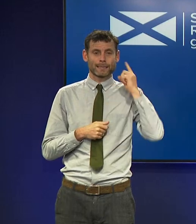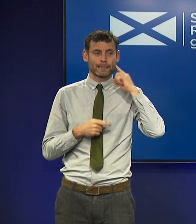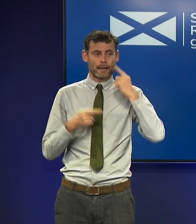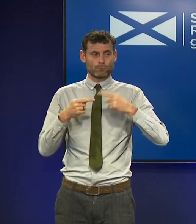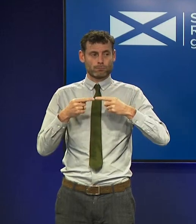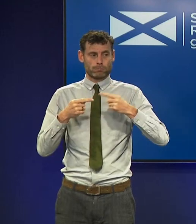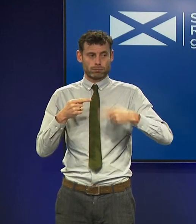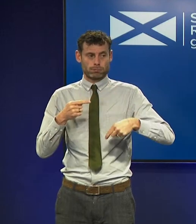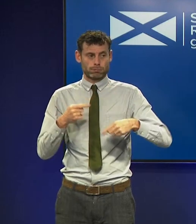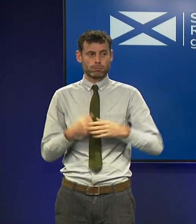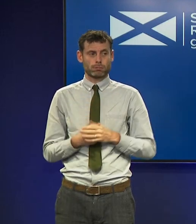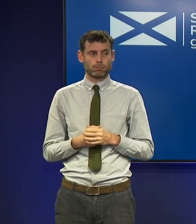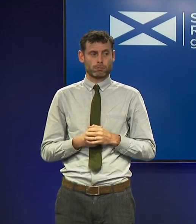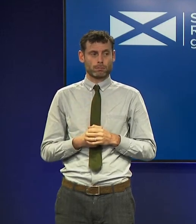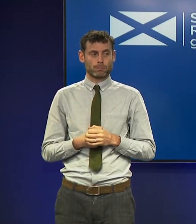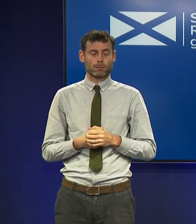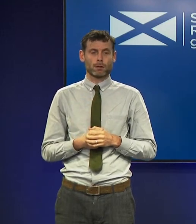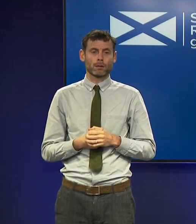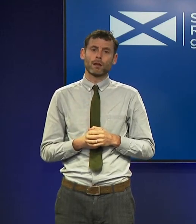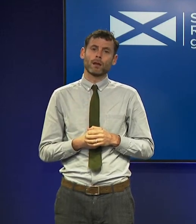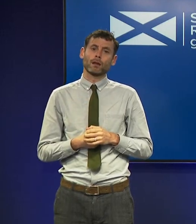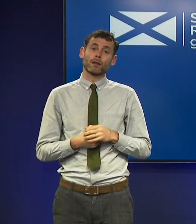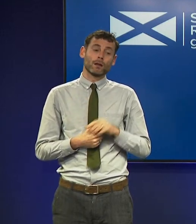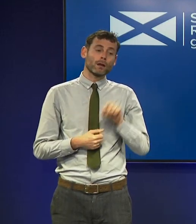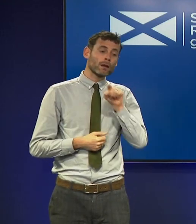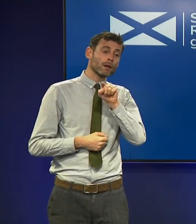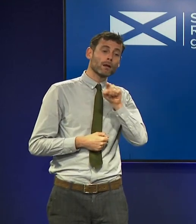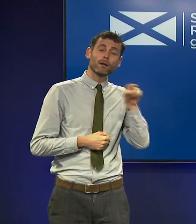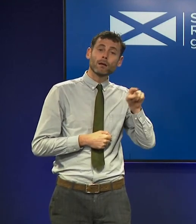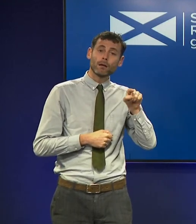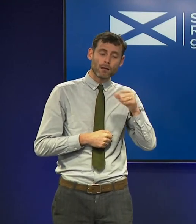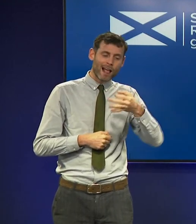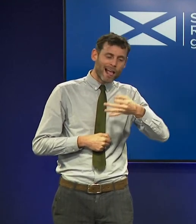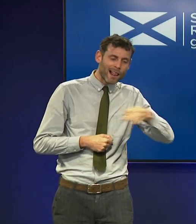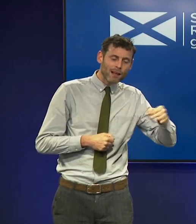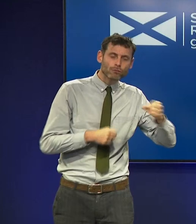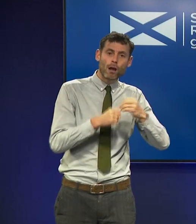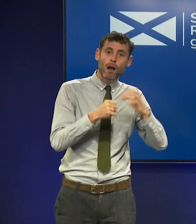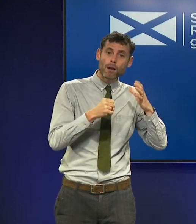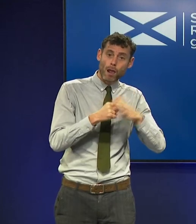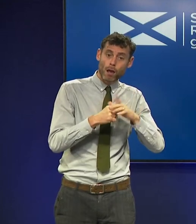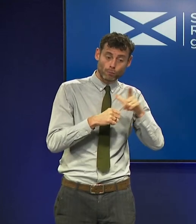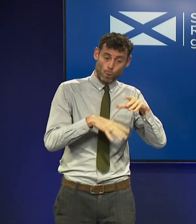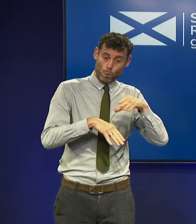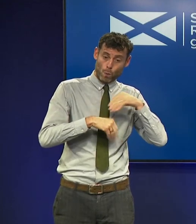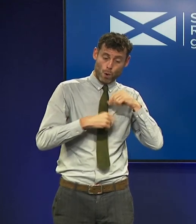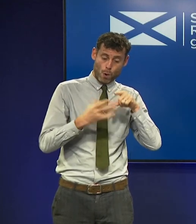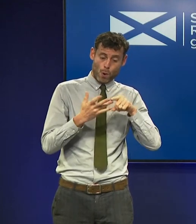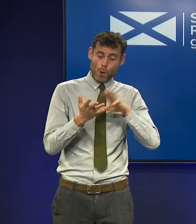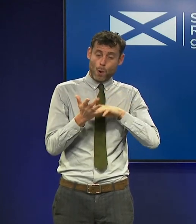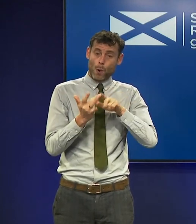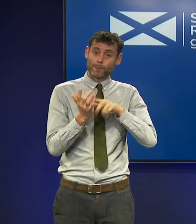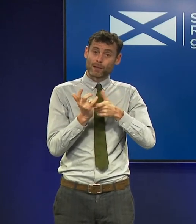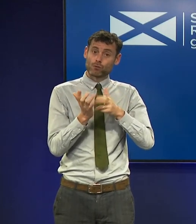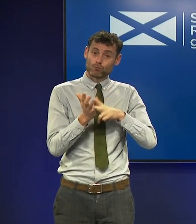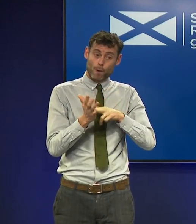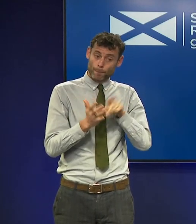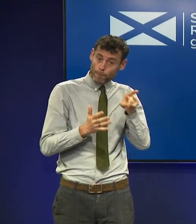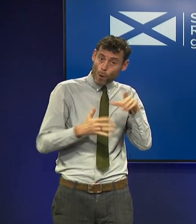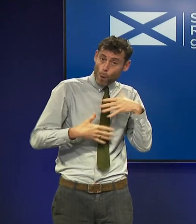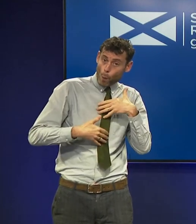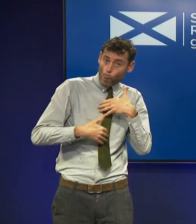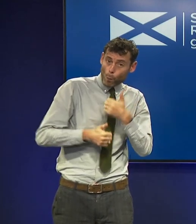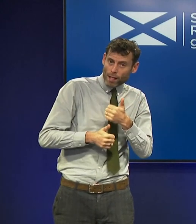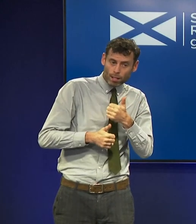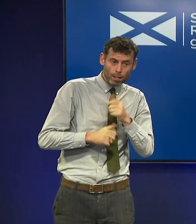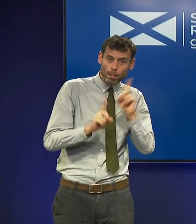people are that have this variant? Do you know, are they well? Are they in hospital? Do you know at all? And also, can I